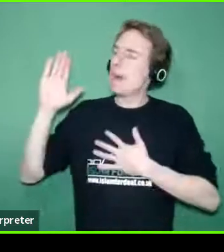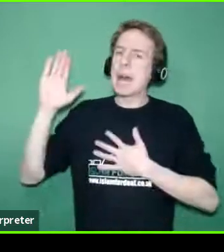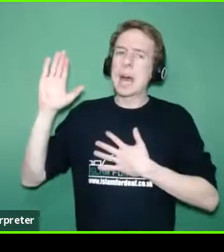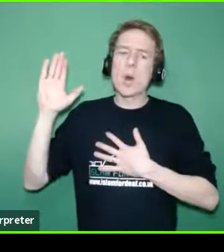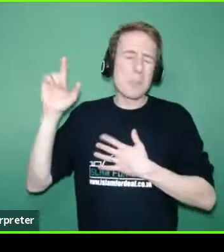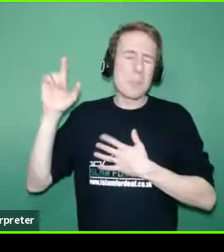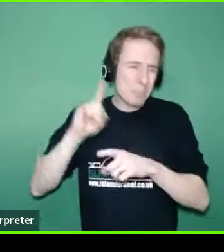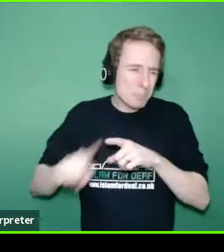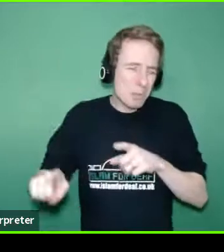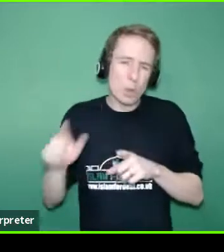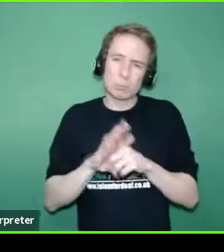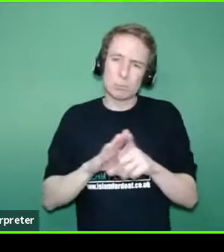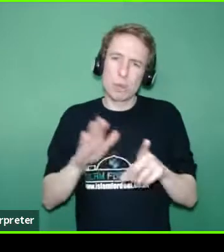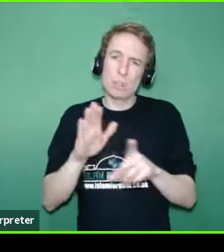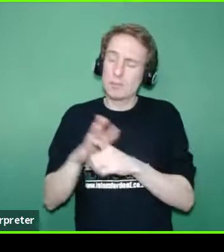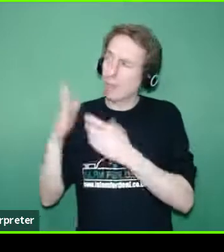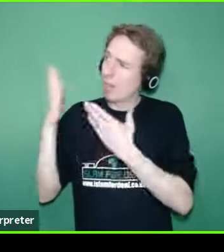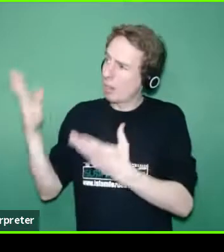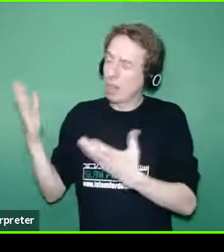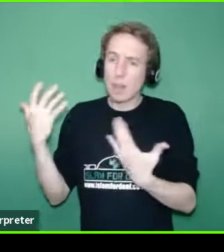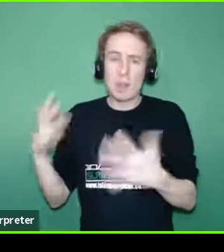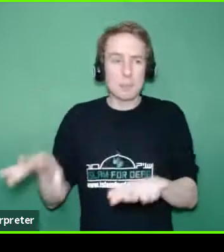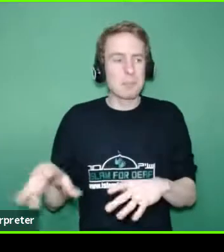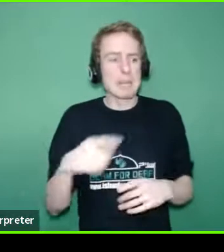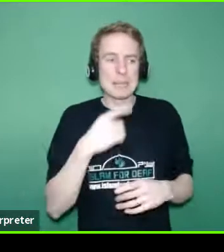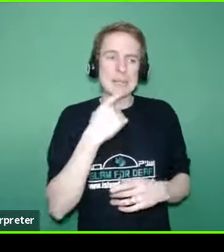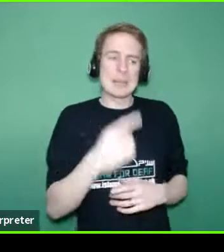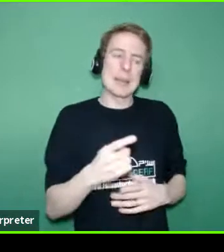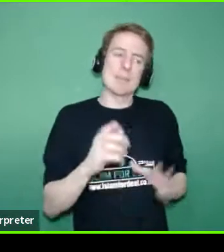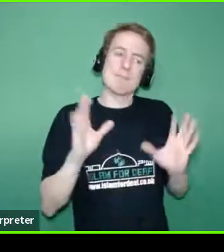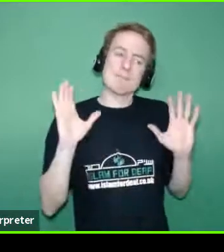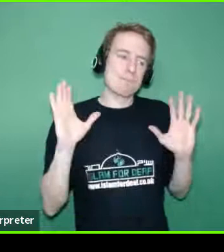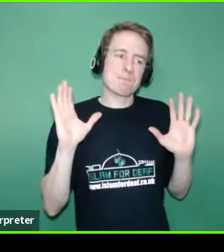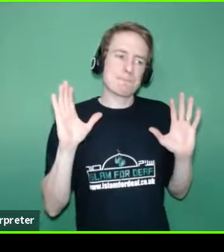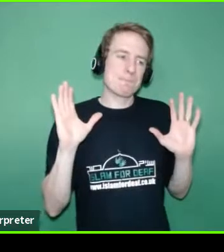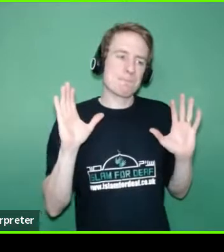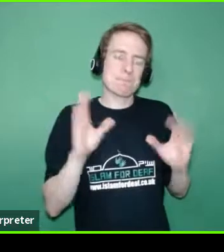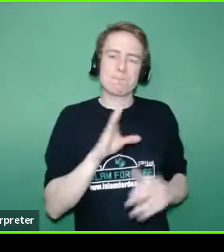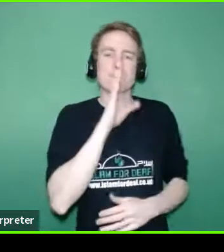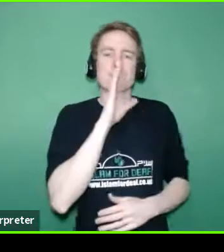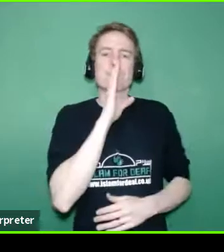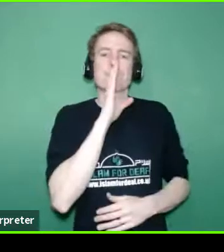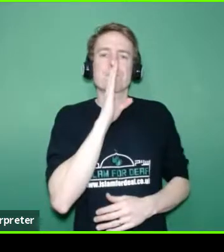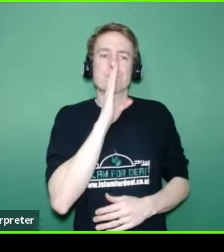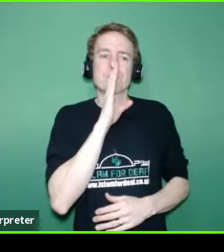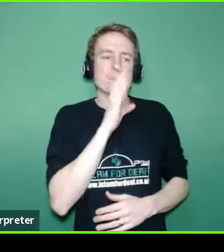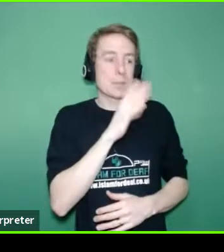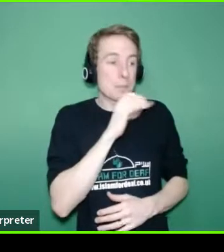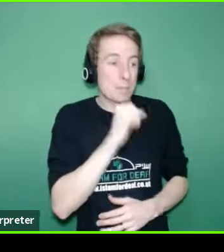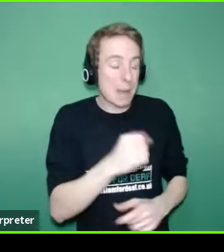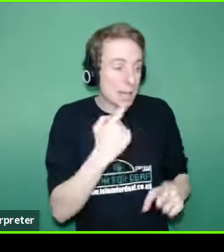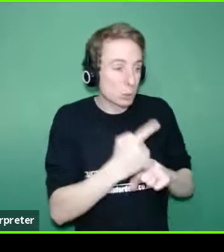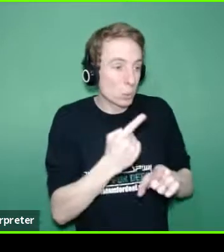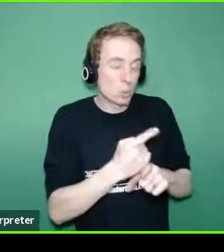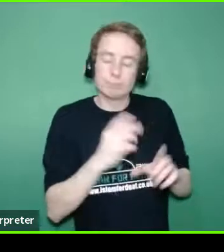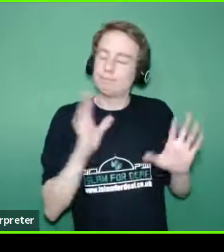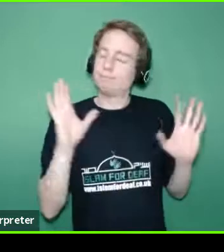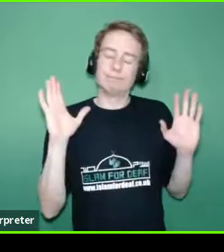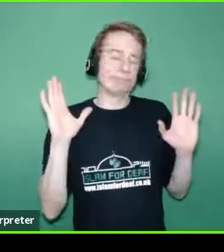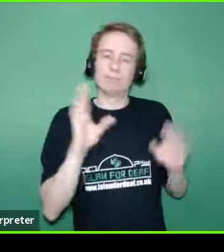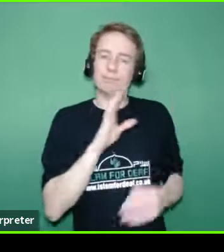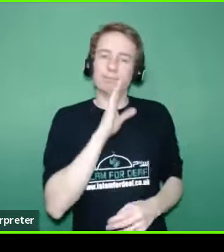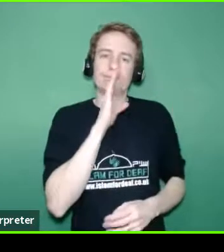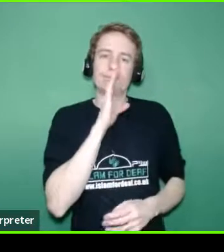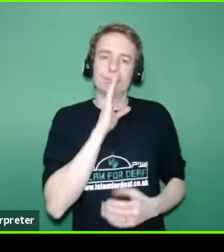I have vowed abstention, so I will not speak to any man. So here, it's